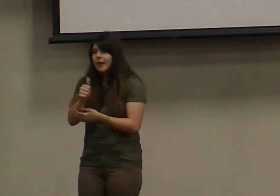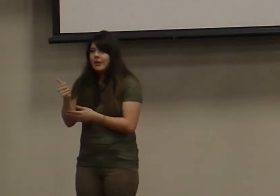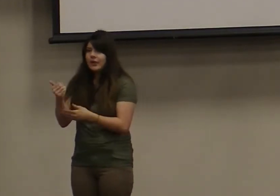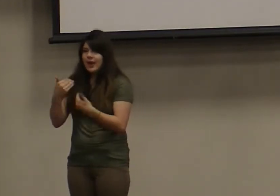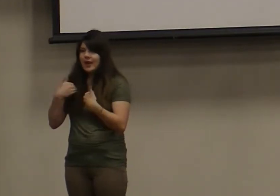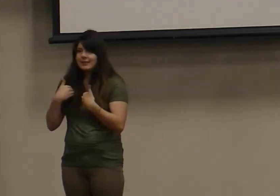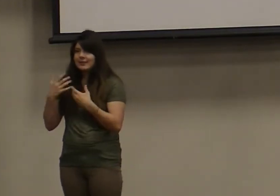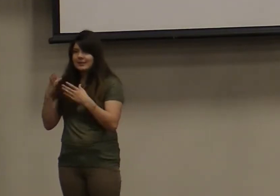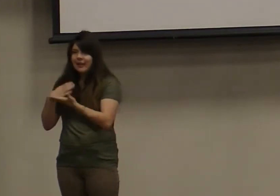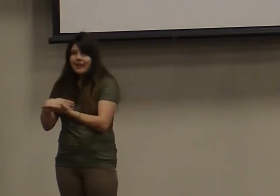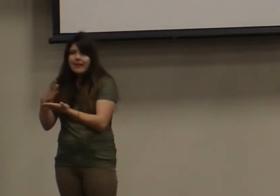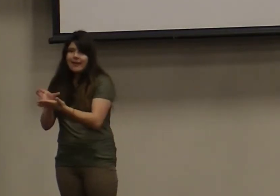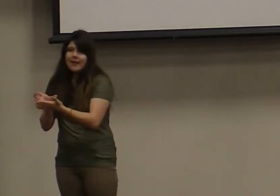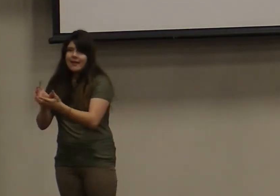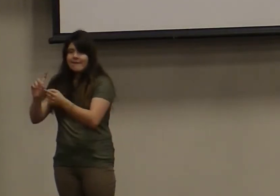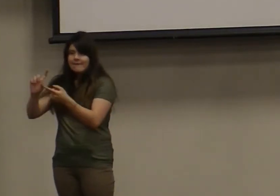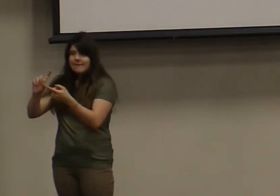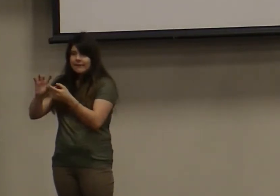kinfolk.